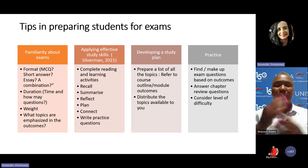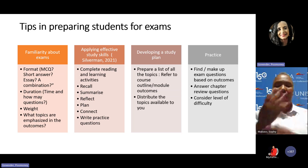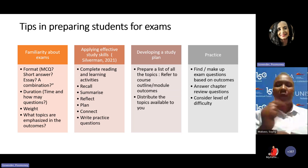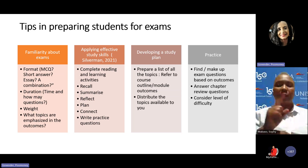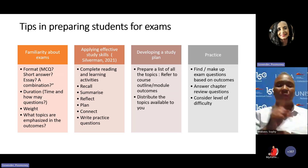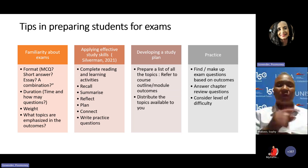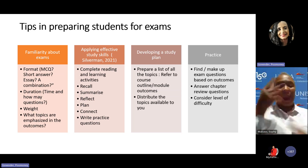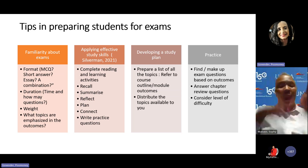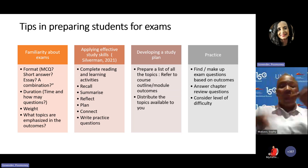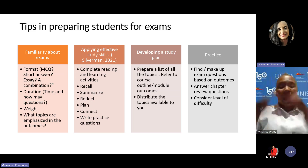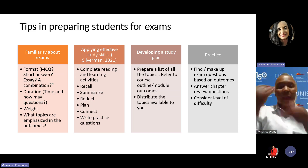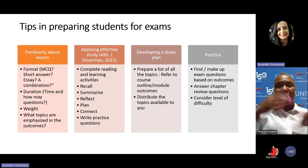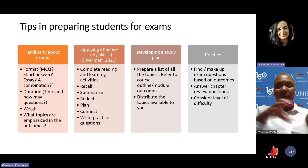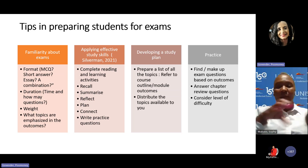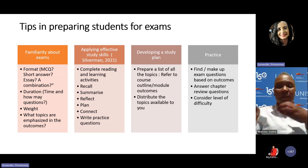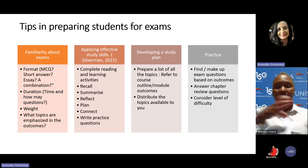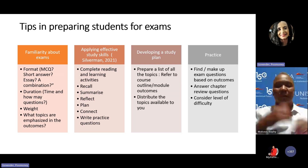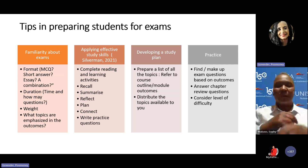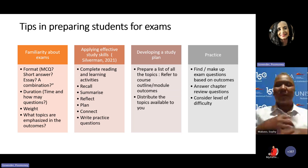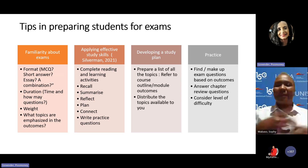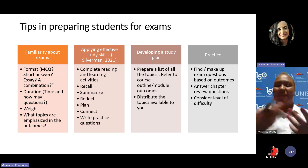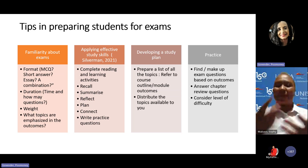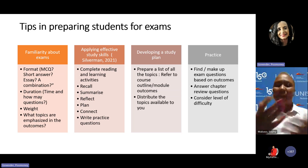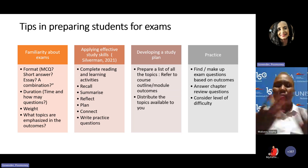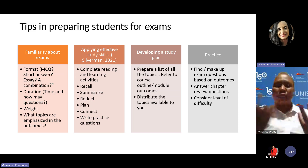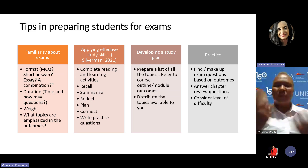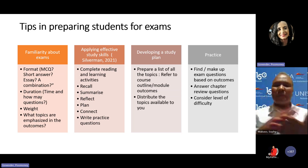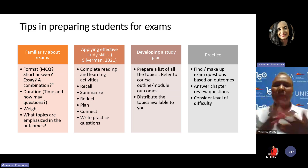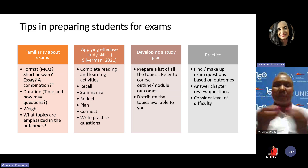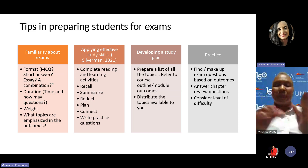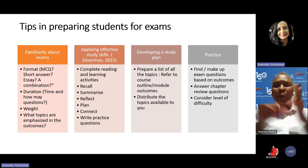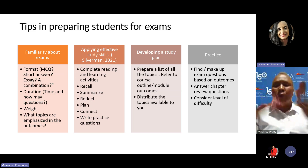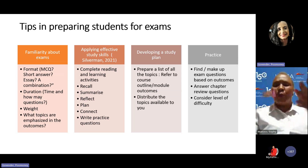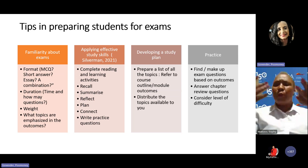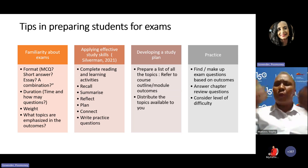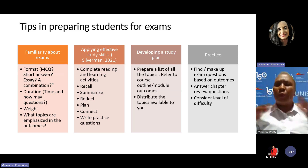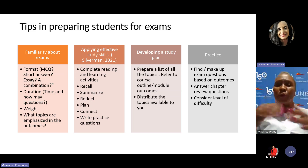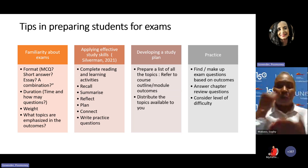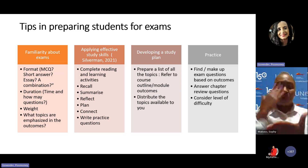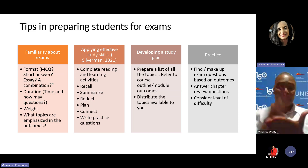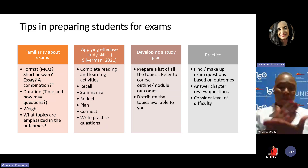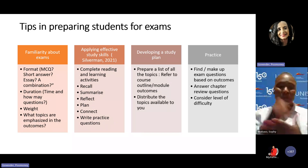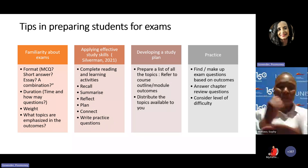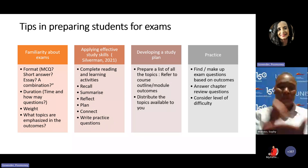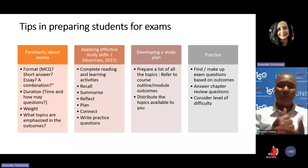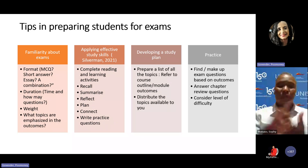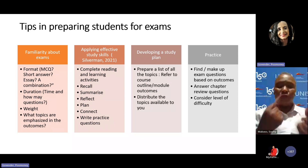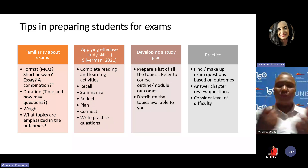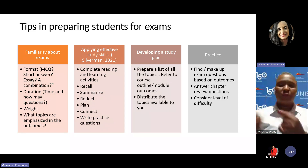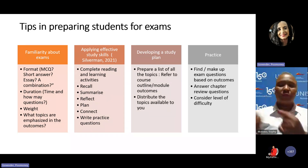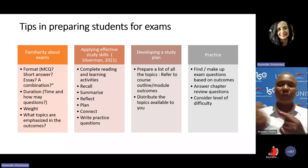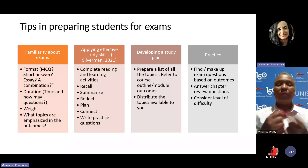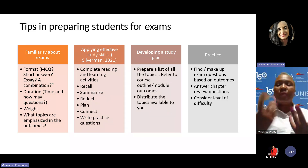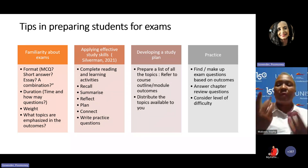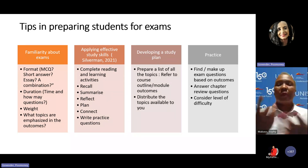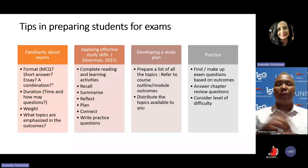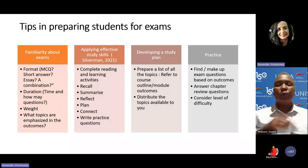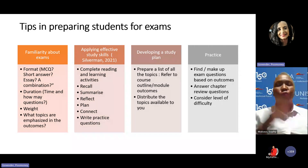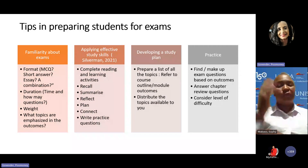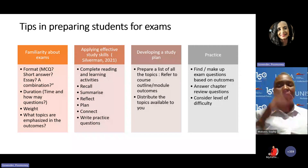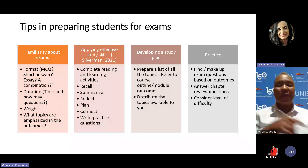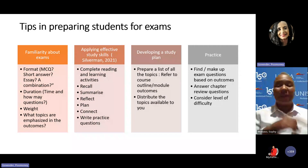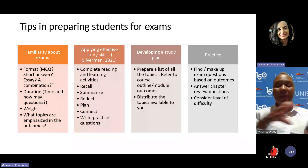learning activities which are not graded. These are very important for you to complete because quite often these activities